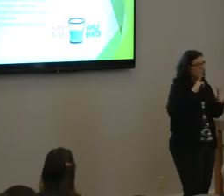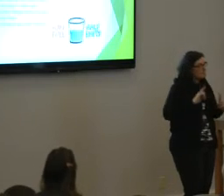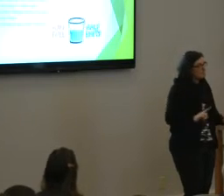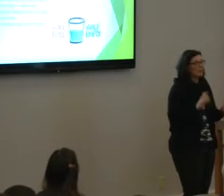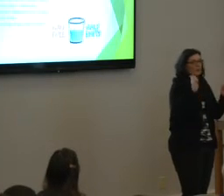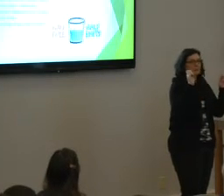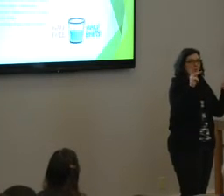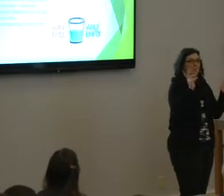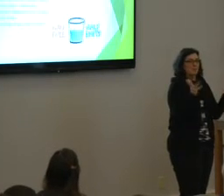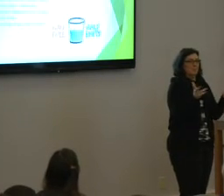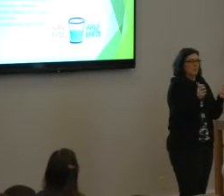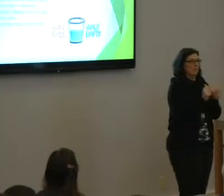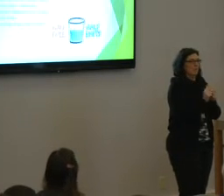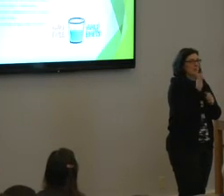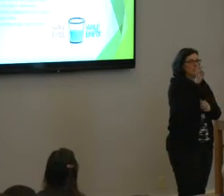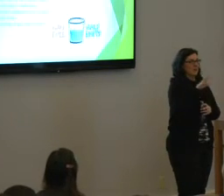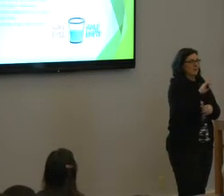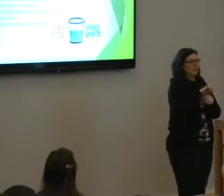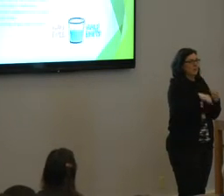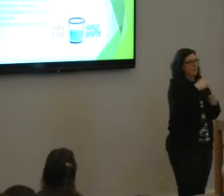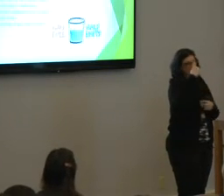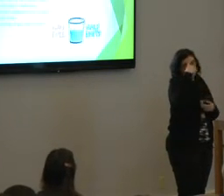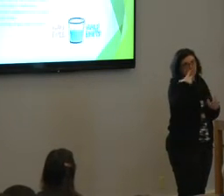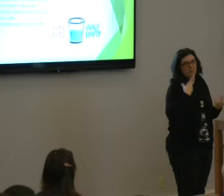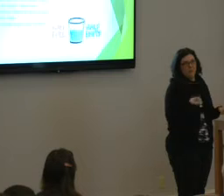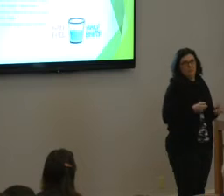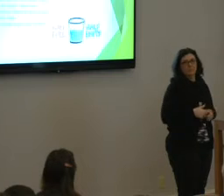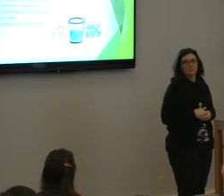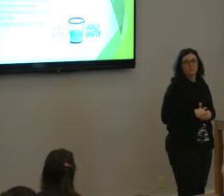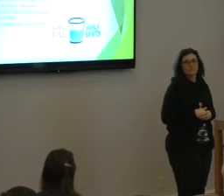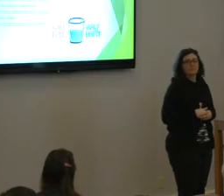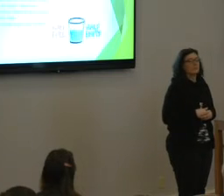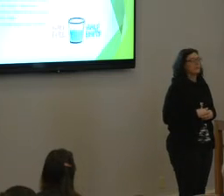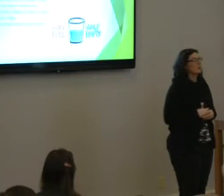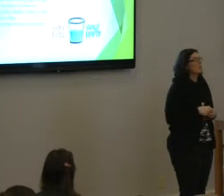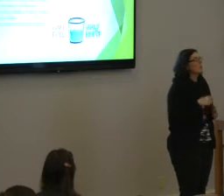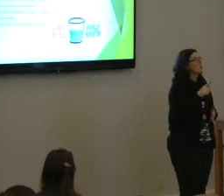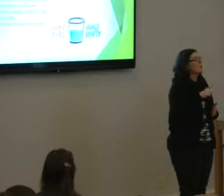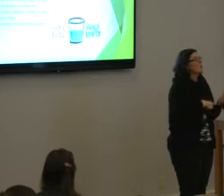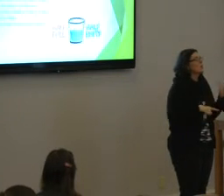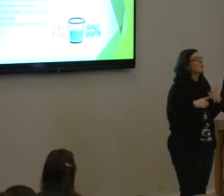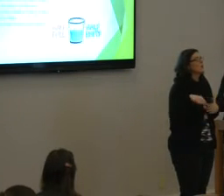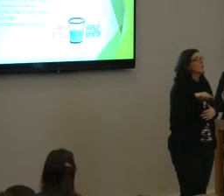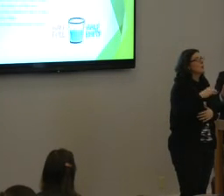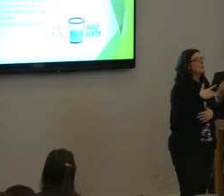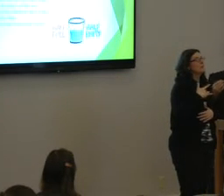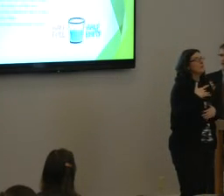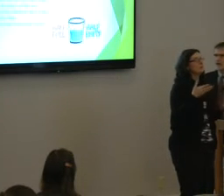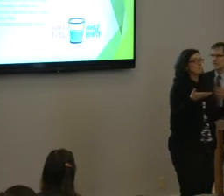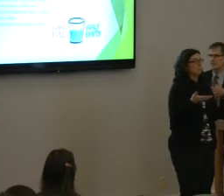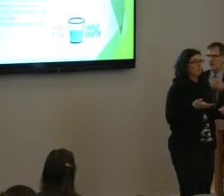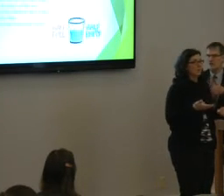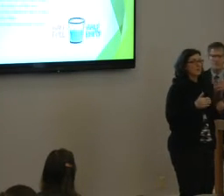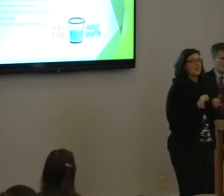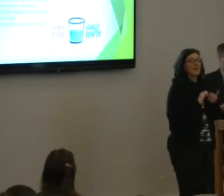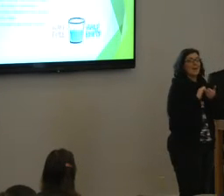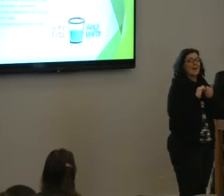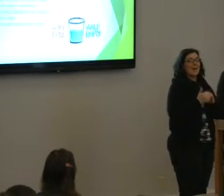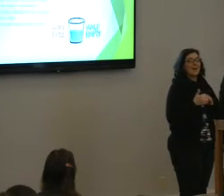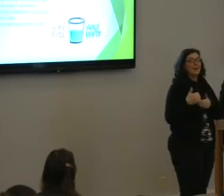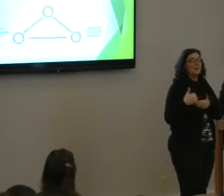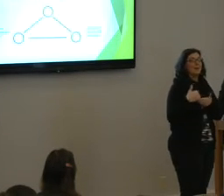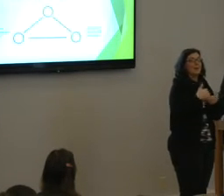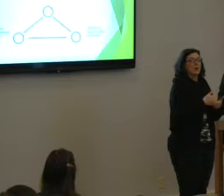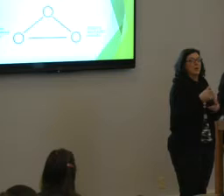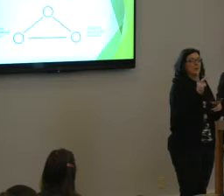pastor. What do we feel is kind of welcome in there? And how do we help us all to be